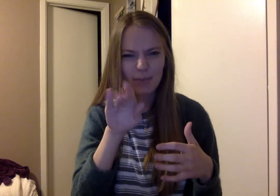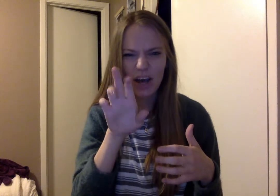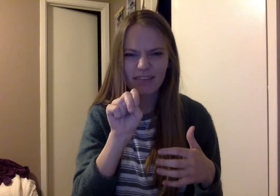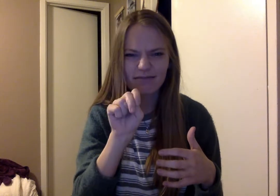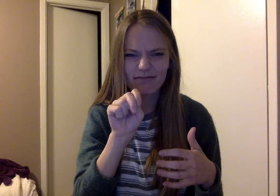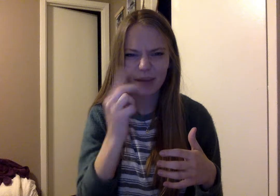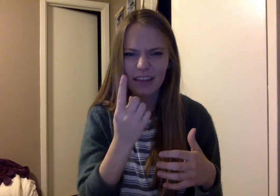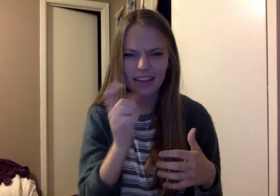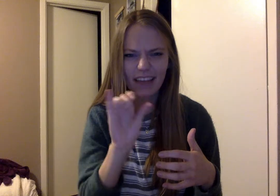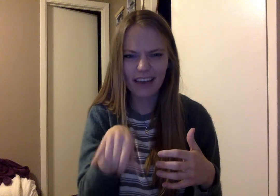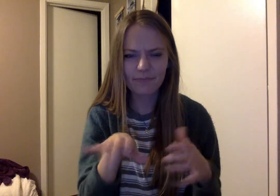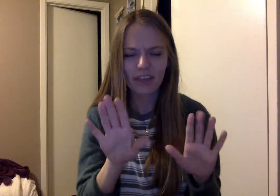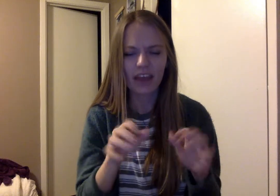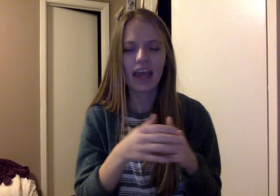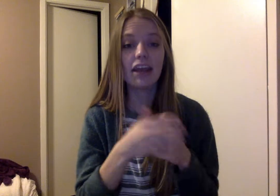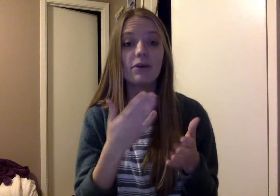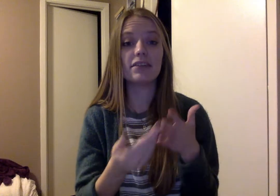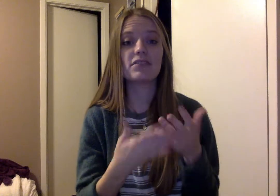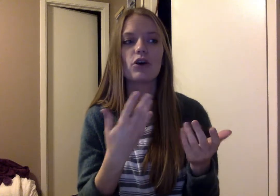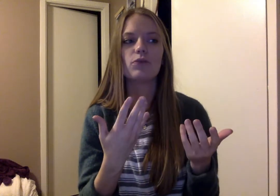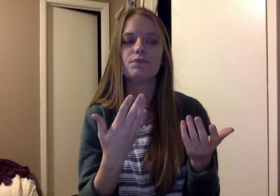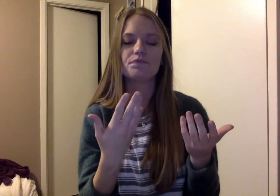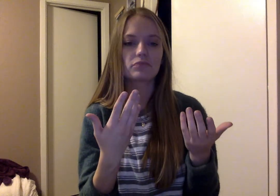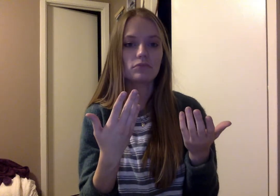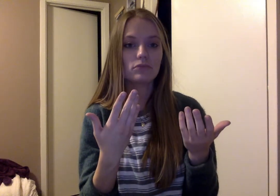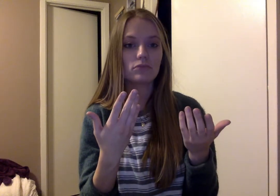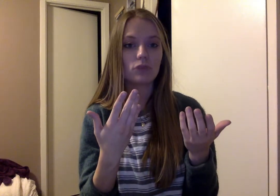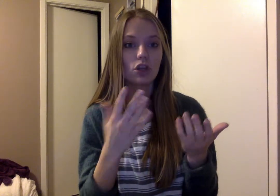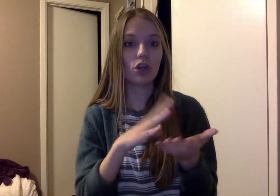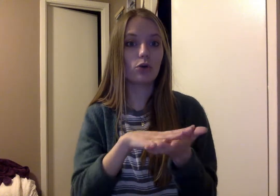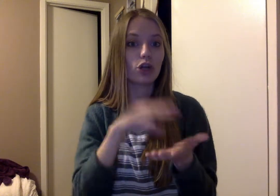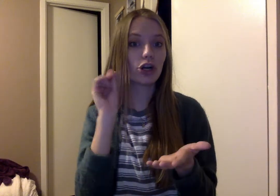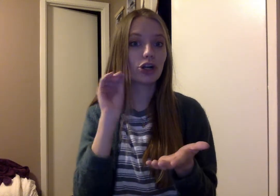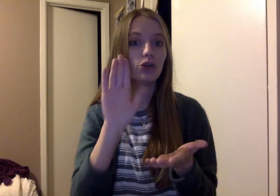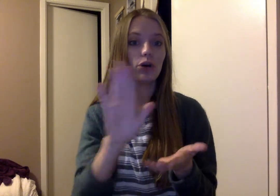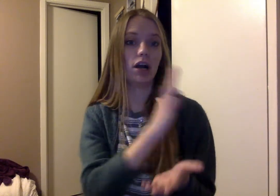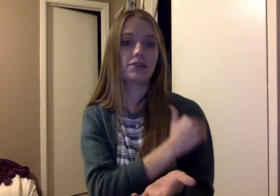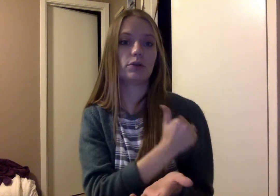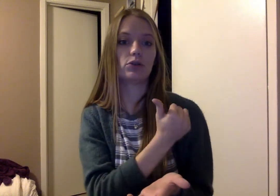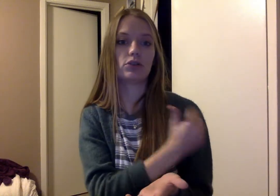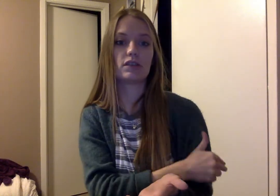Esteban, something like that. Anyways, so, learn your hospital's